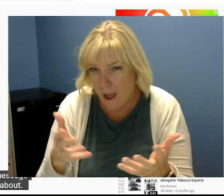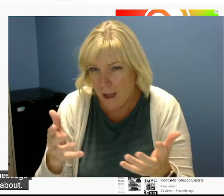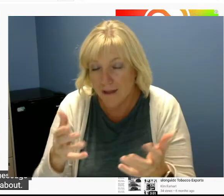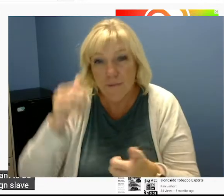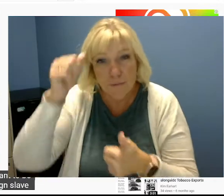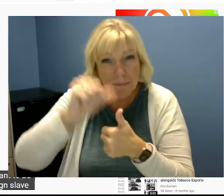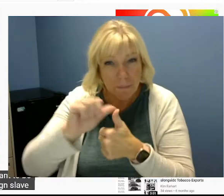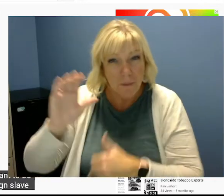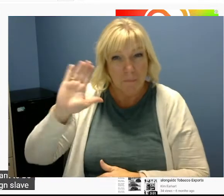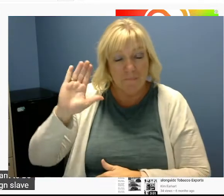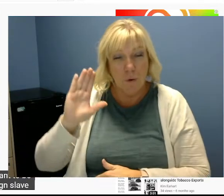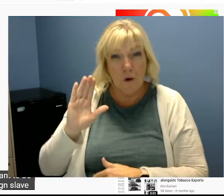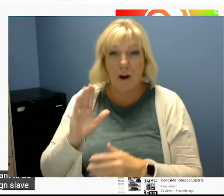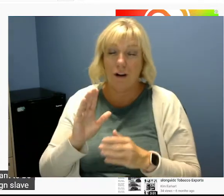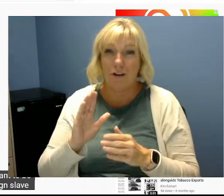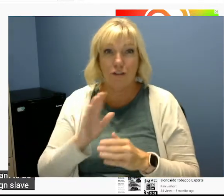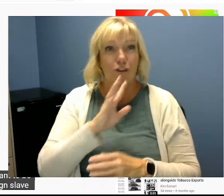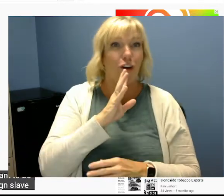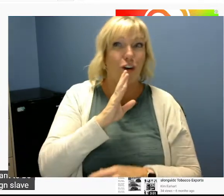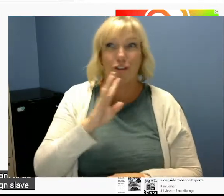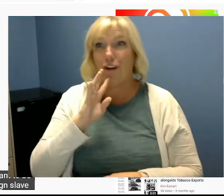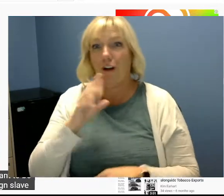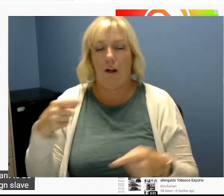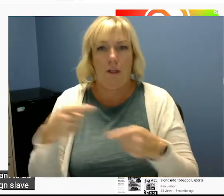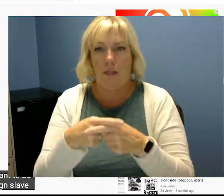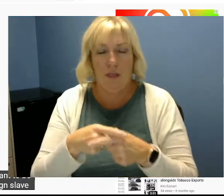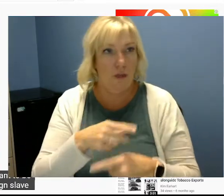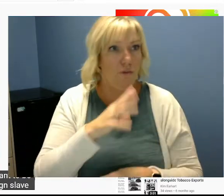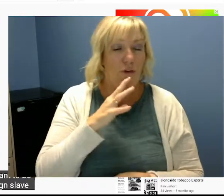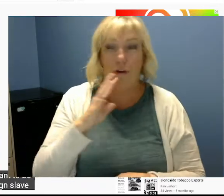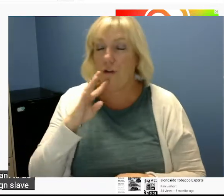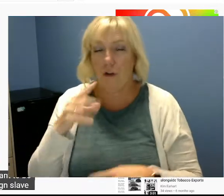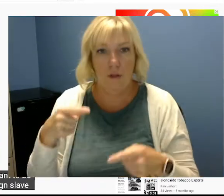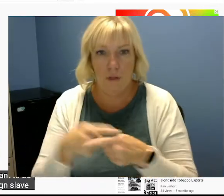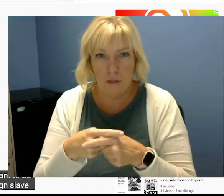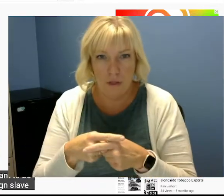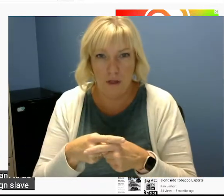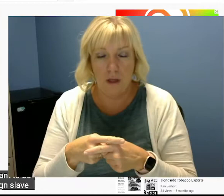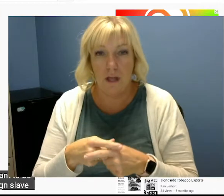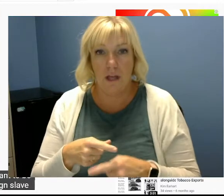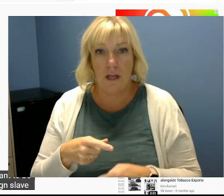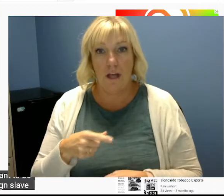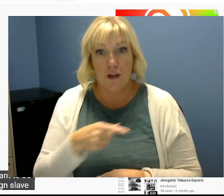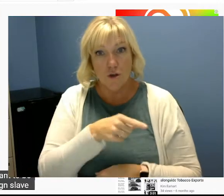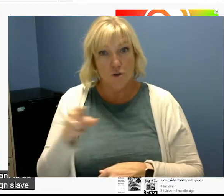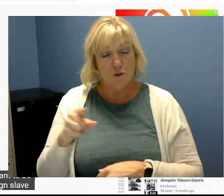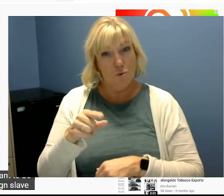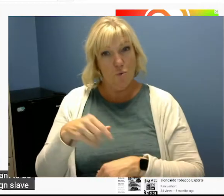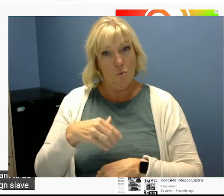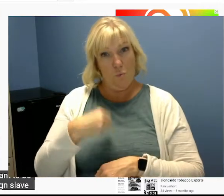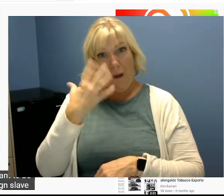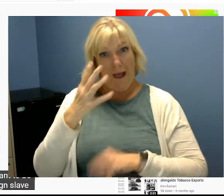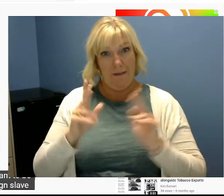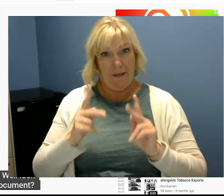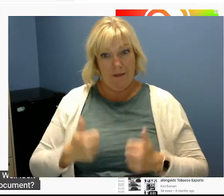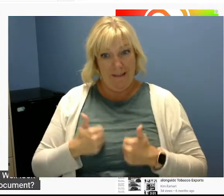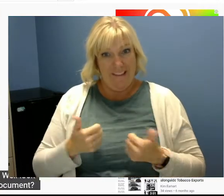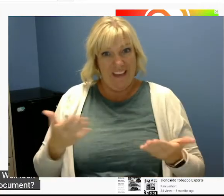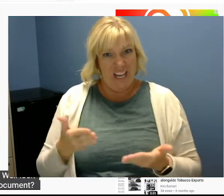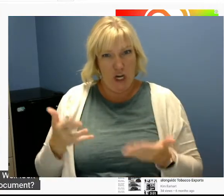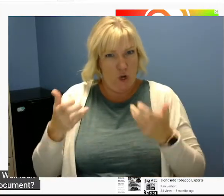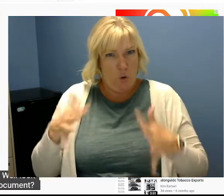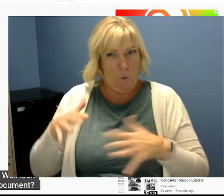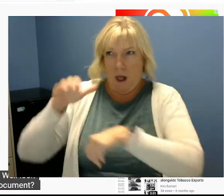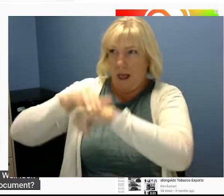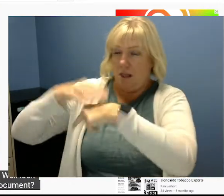that we were talking about. The cartoonist is saying, oh, you don't want to be slaves to the British? You don't want to sign slave